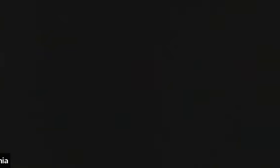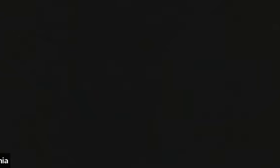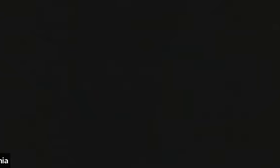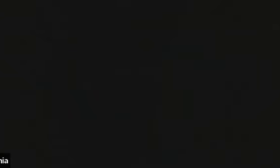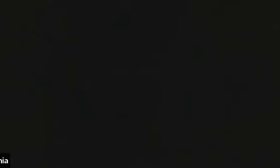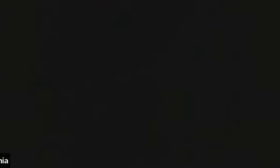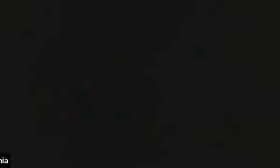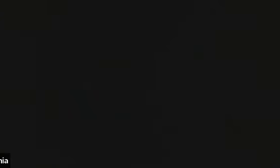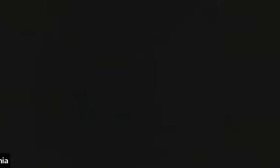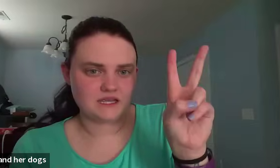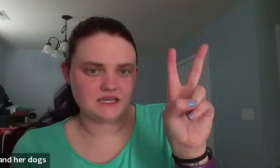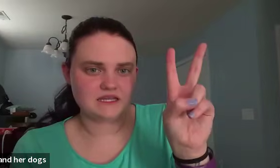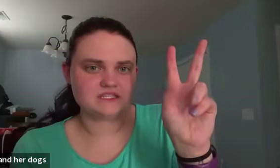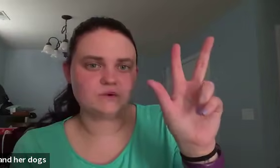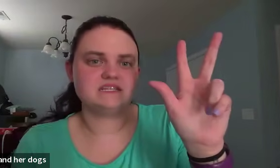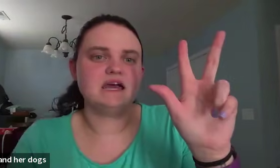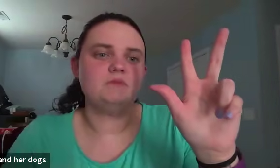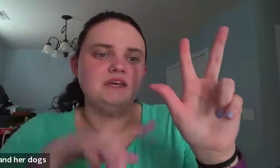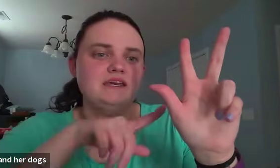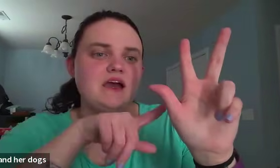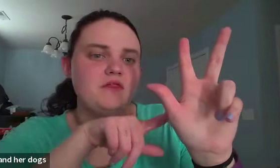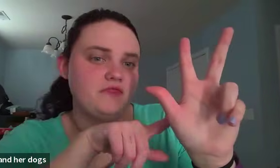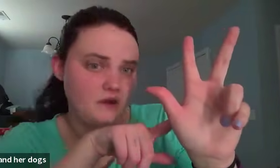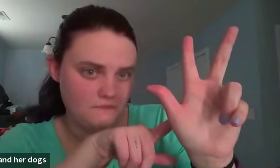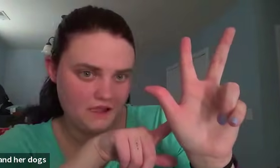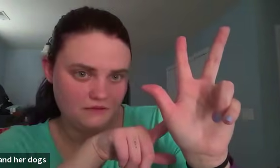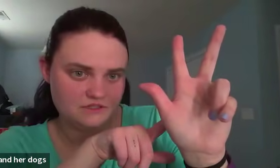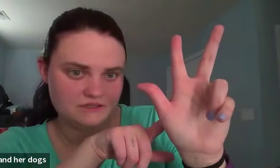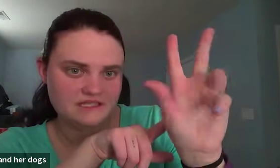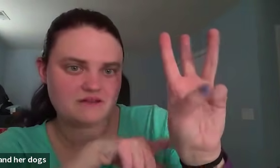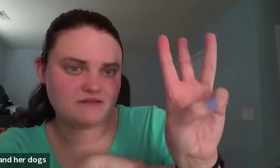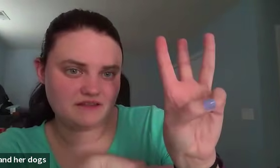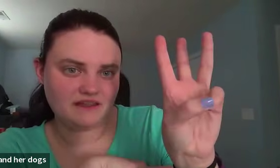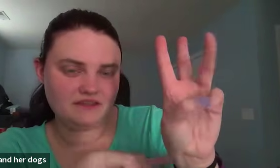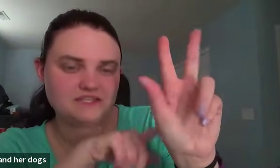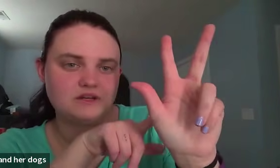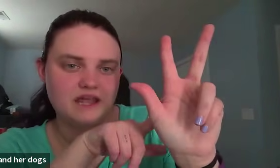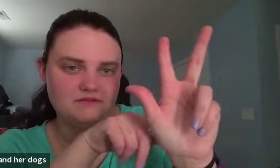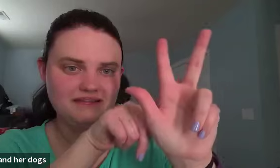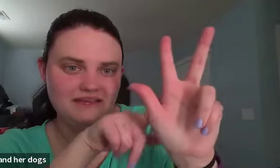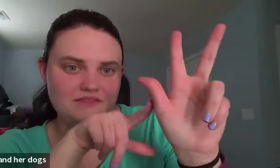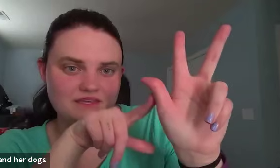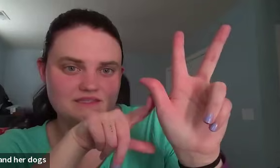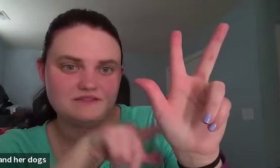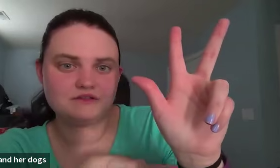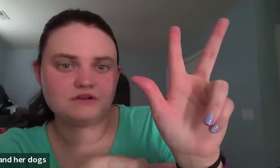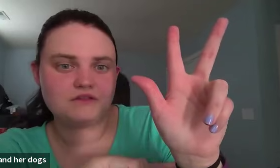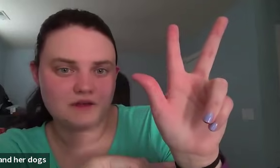Okay. Three is going to now be a thumb out. So instead of having it like this, you're going to have it like this. So your